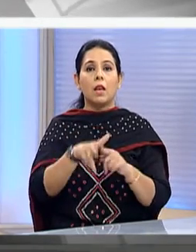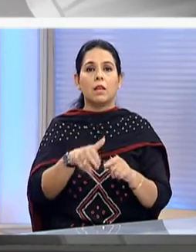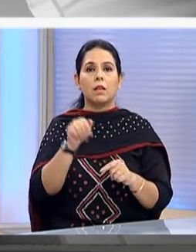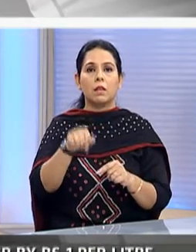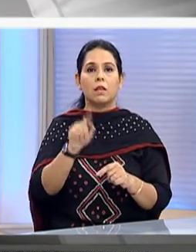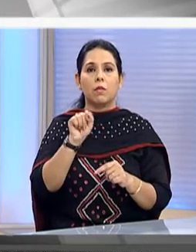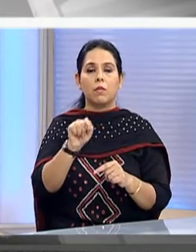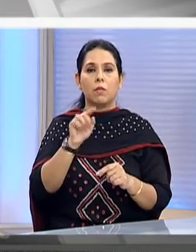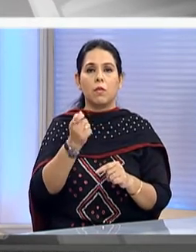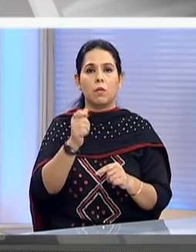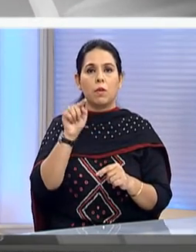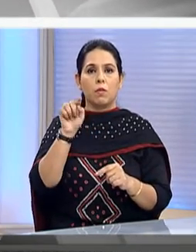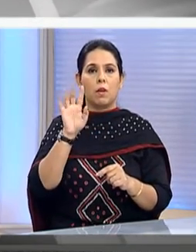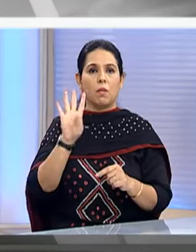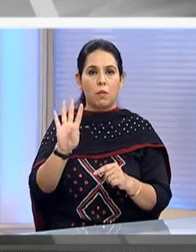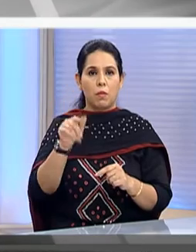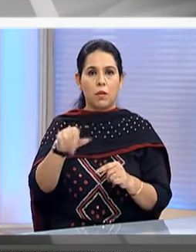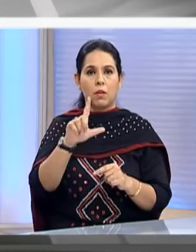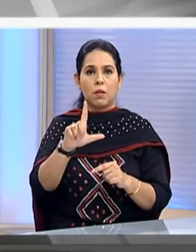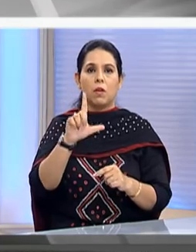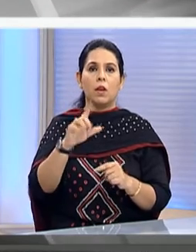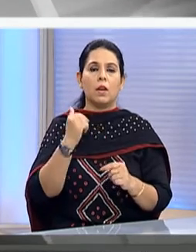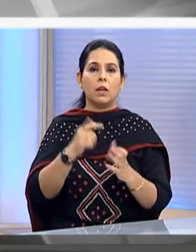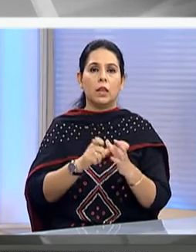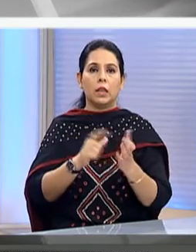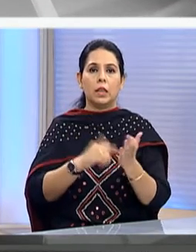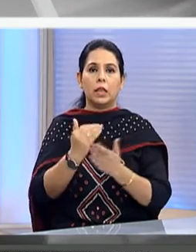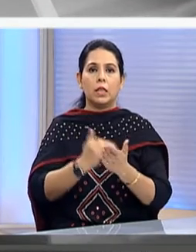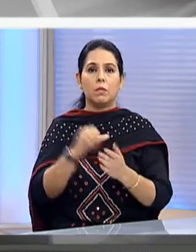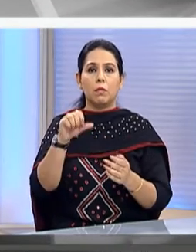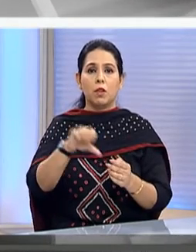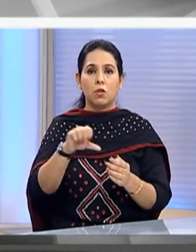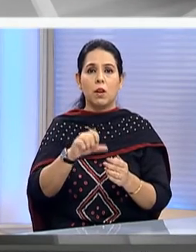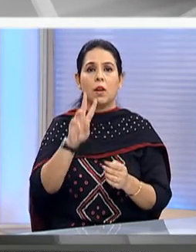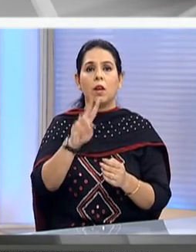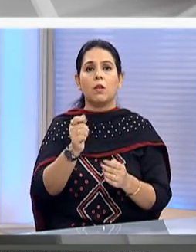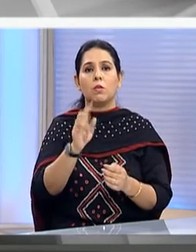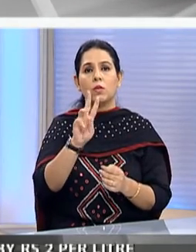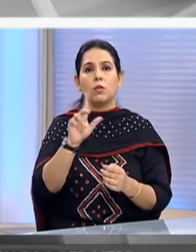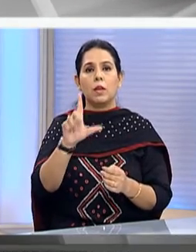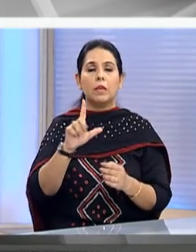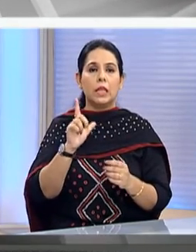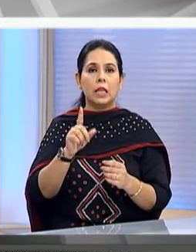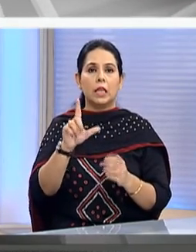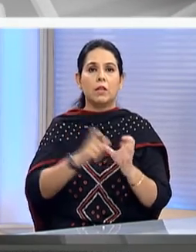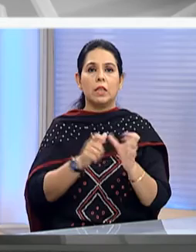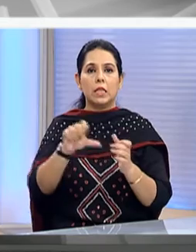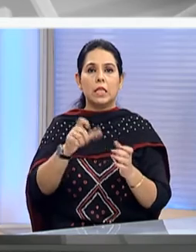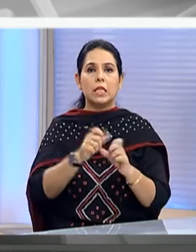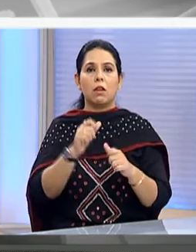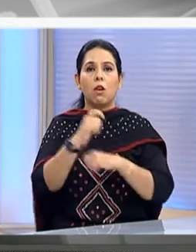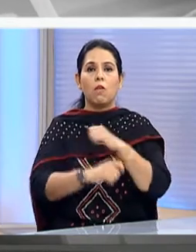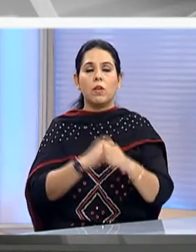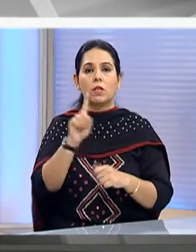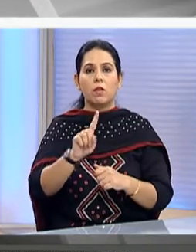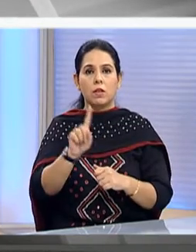The price was last cut by 1 rupee 40 paise a litre in case of petrol and by 2 rupees per litre for diesel